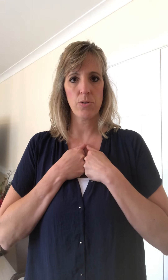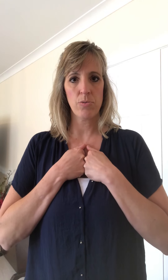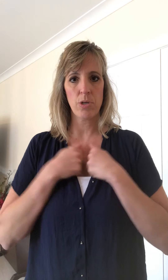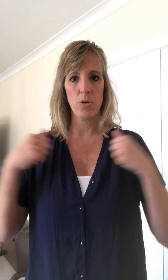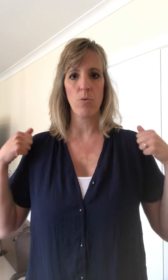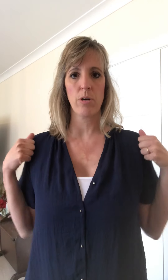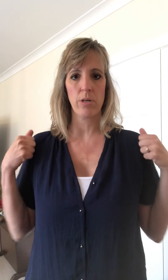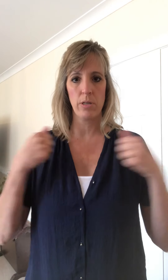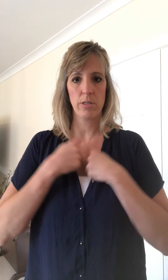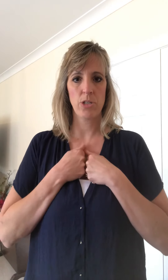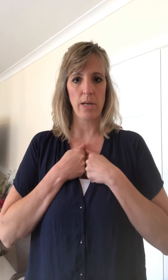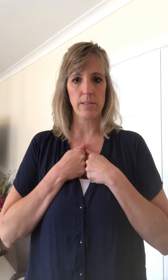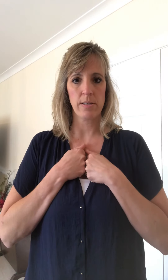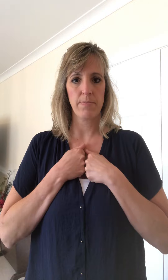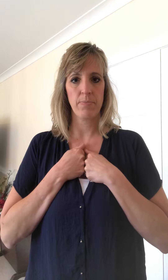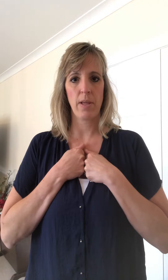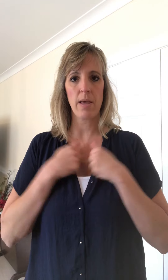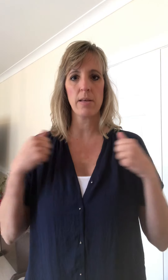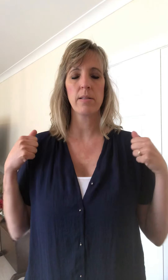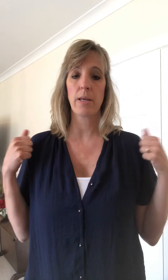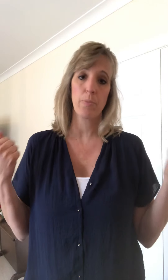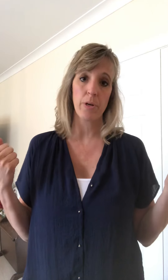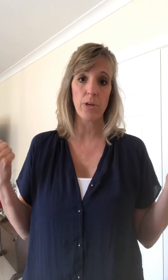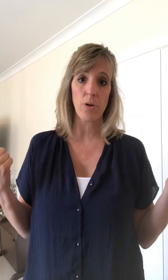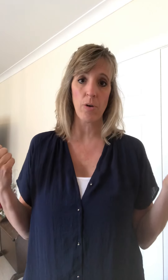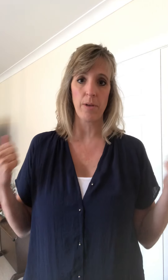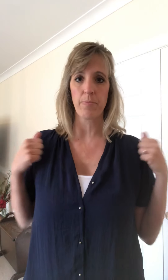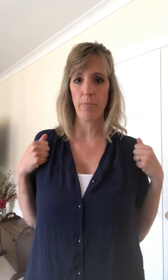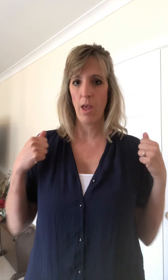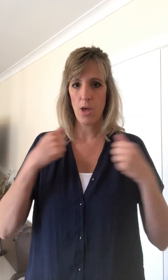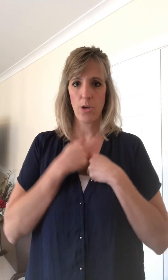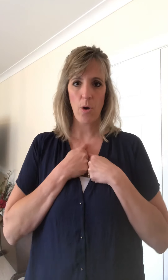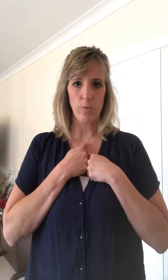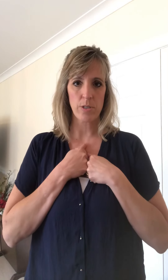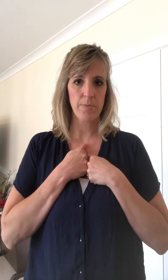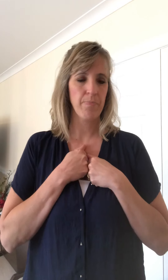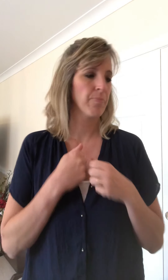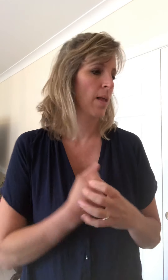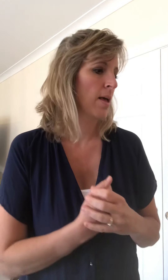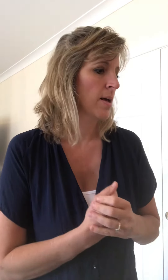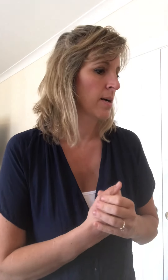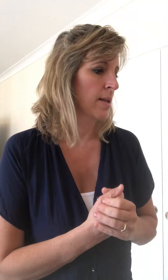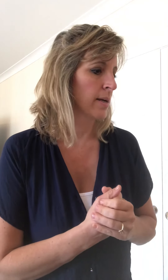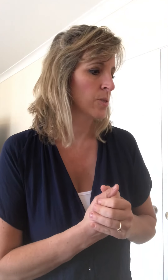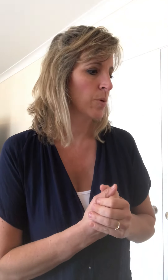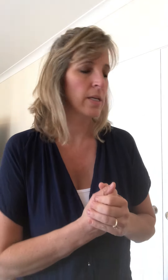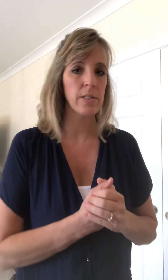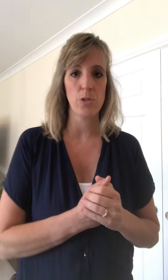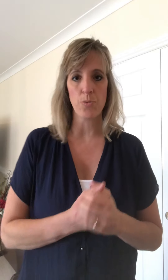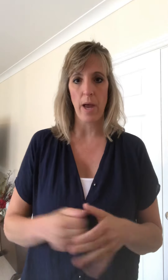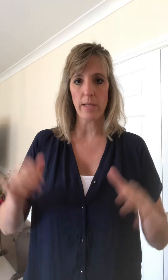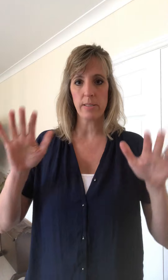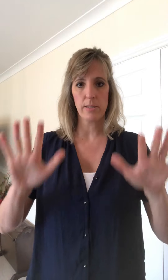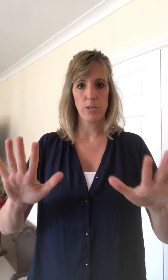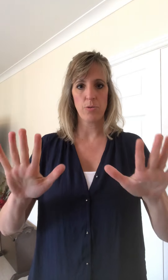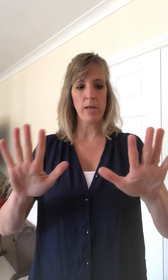to your chest, okay? Like you're putting your coat on. Coat. The next one is dress. Dress